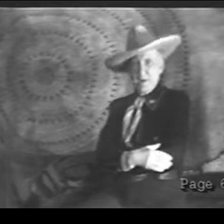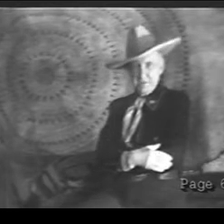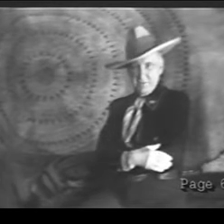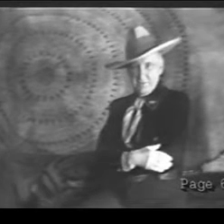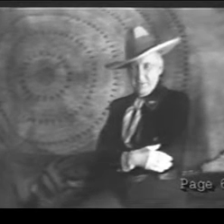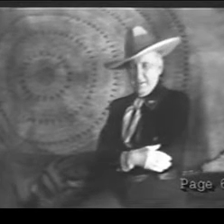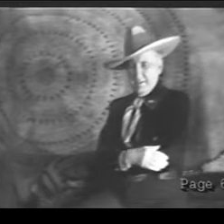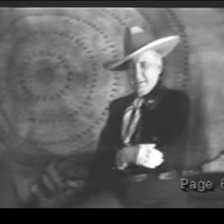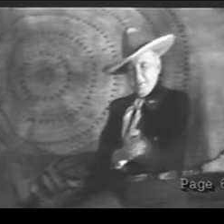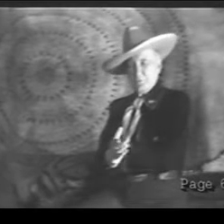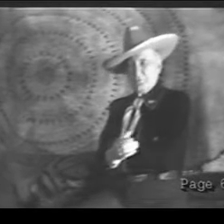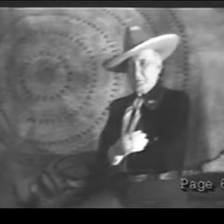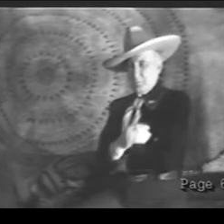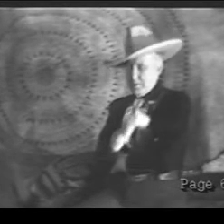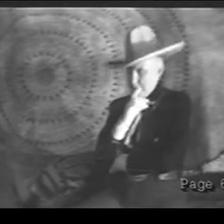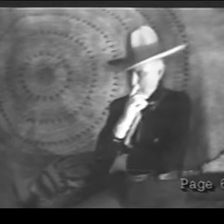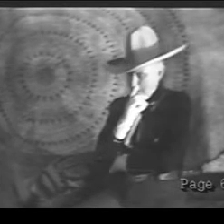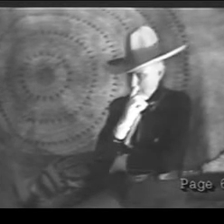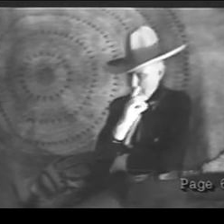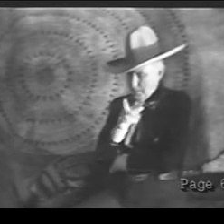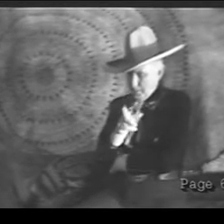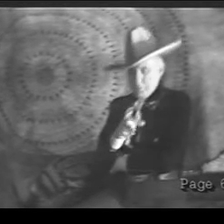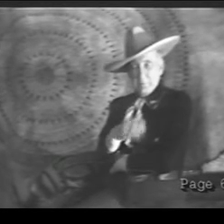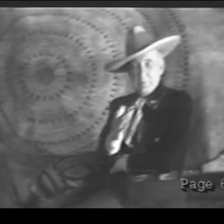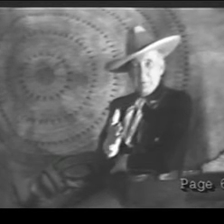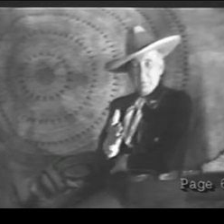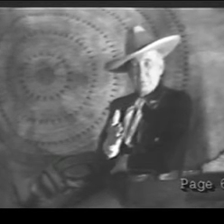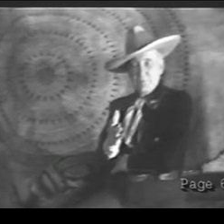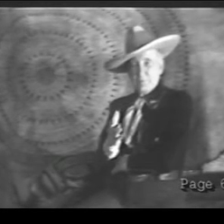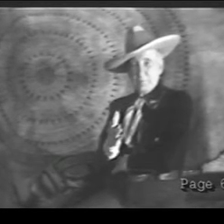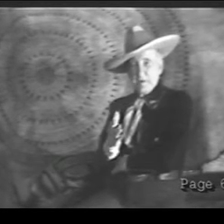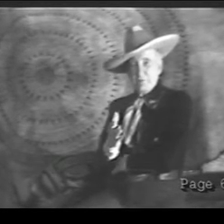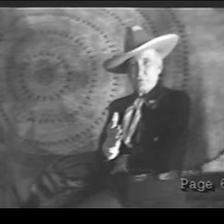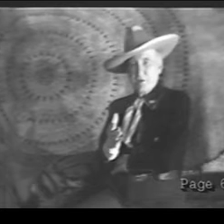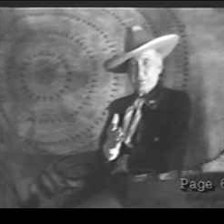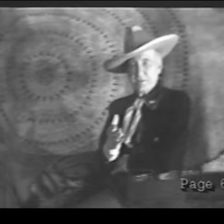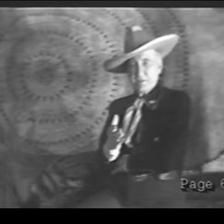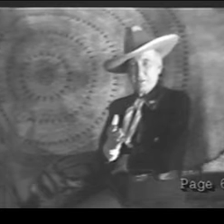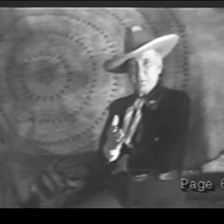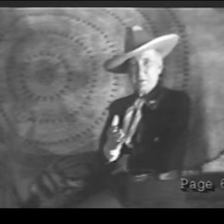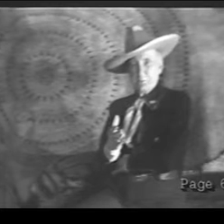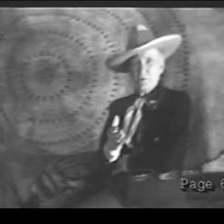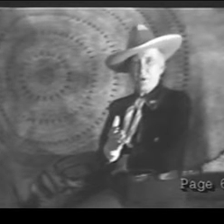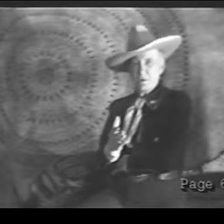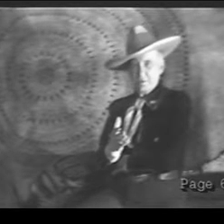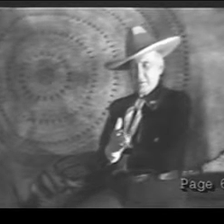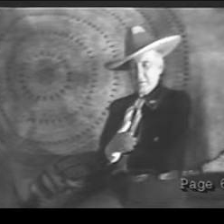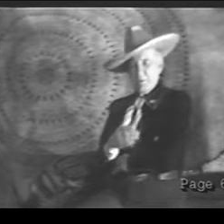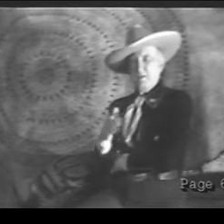Wagon. And after we'd finished the picture, I brought 50 of them down to Grauman's Theater to put on a prologue. We had them